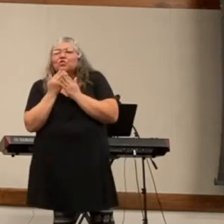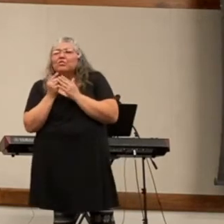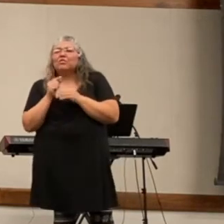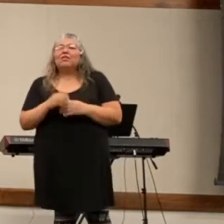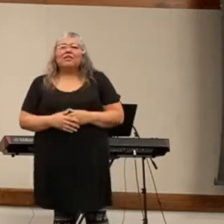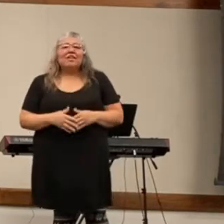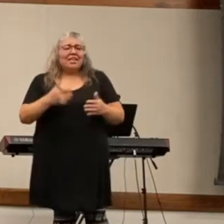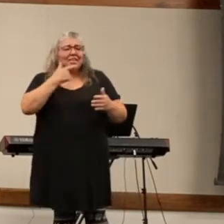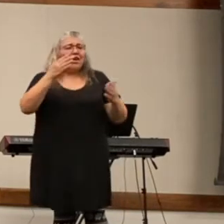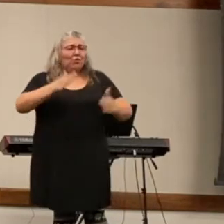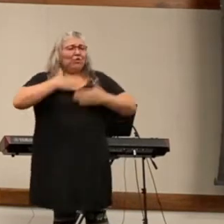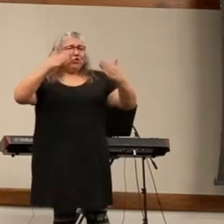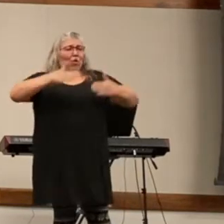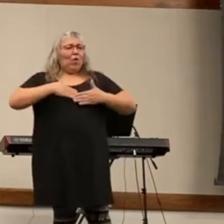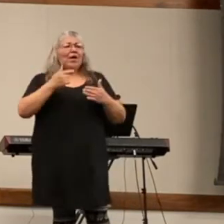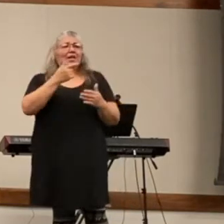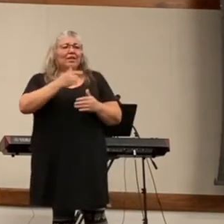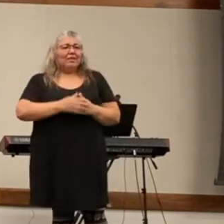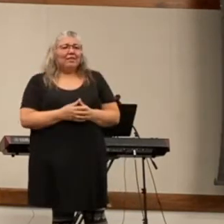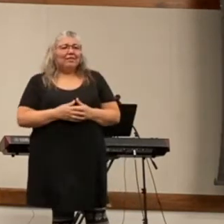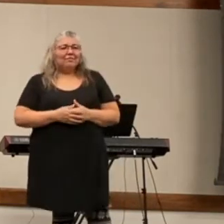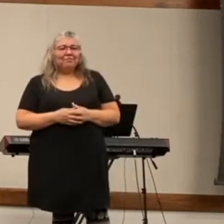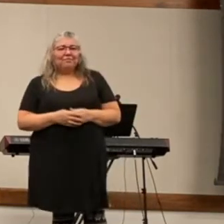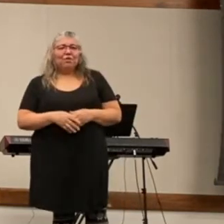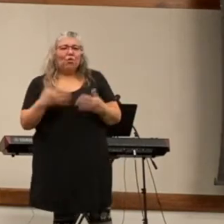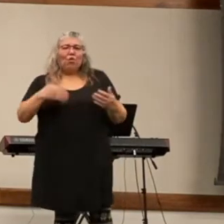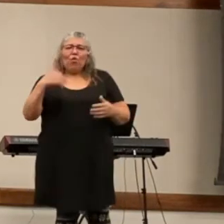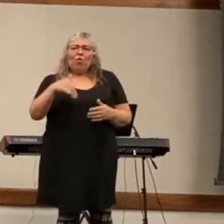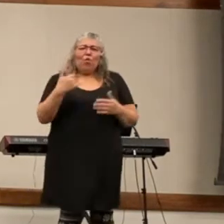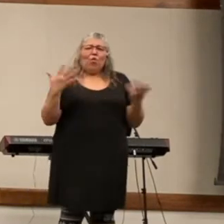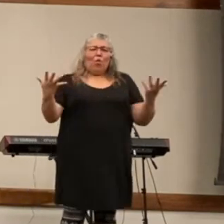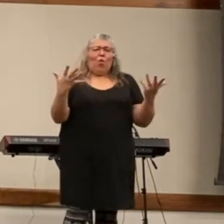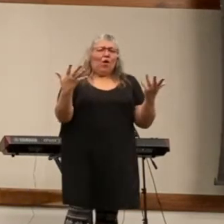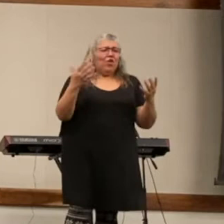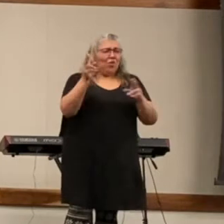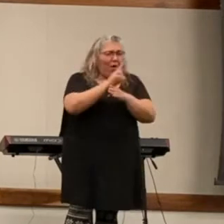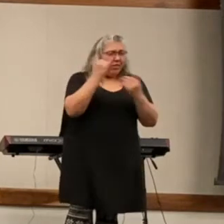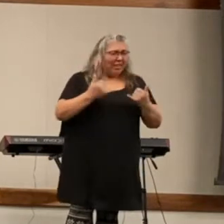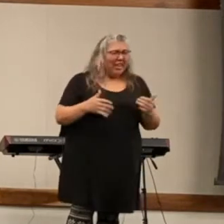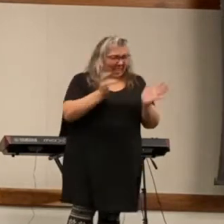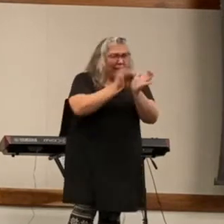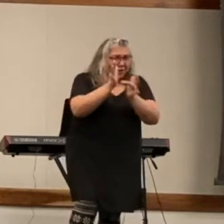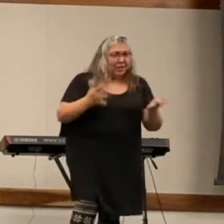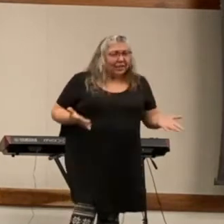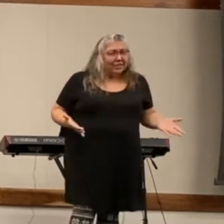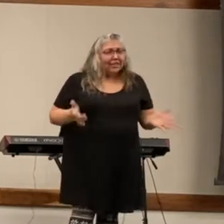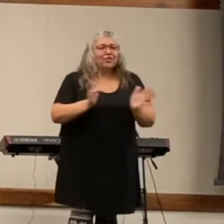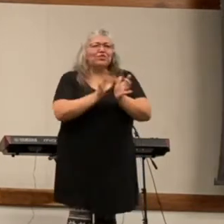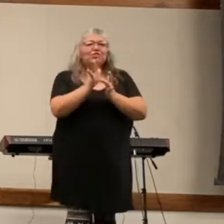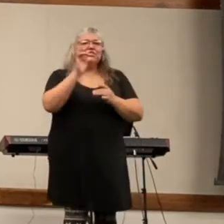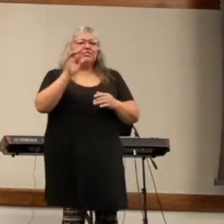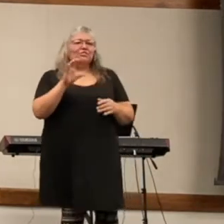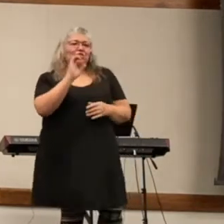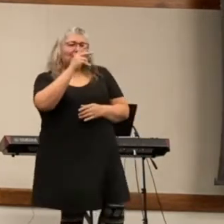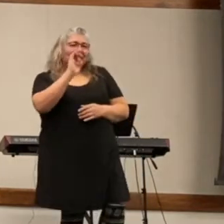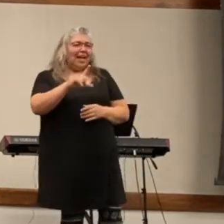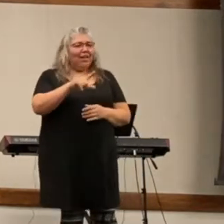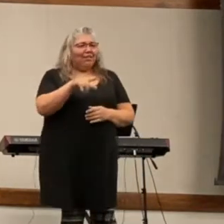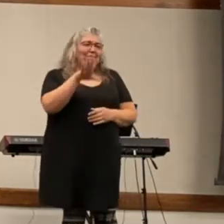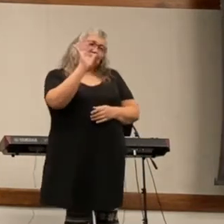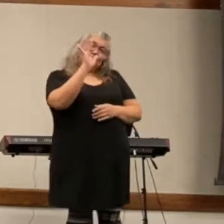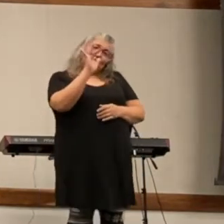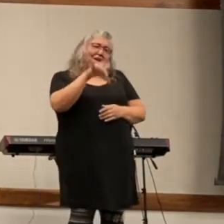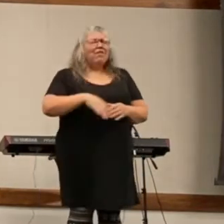Say with joy, Jesus looks good on you. Man, what are you wearing today? Is it Jesus? I love that. Jesus Chanel number 25. I love